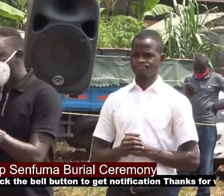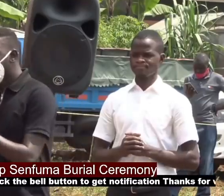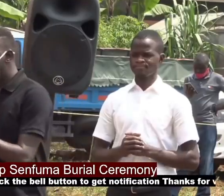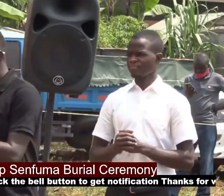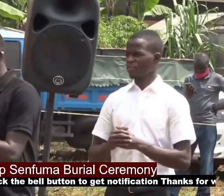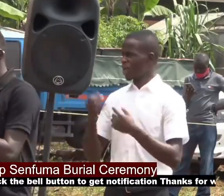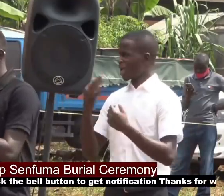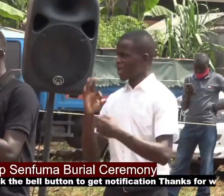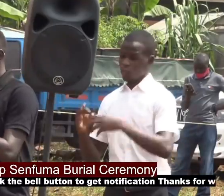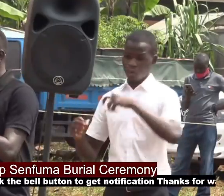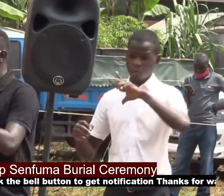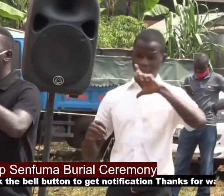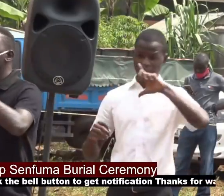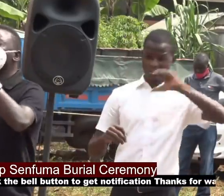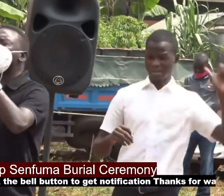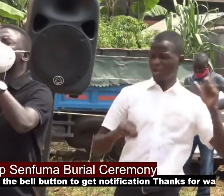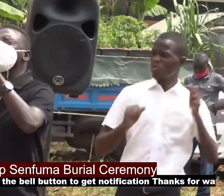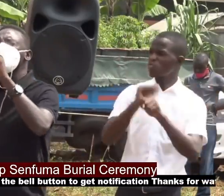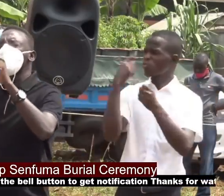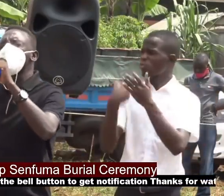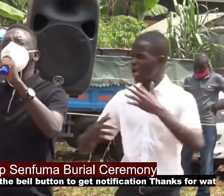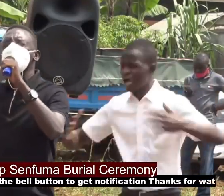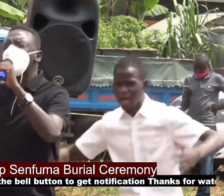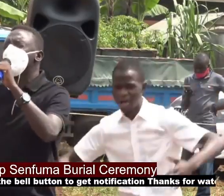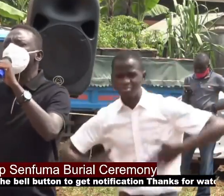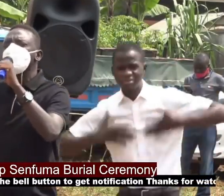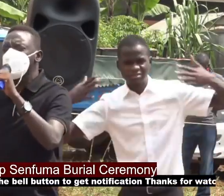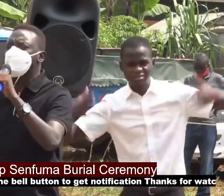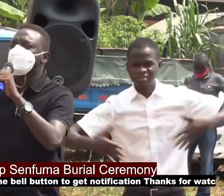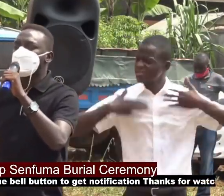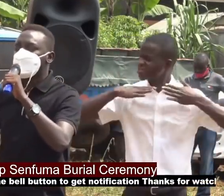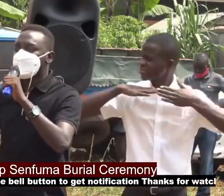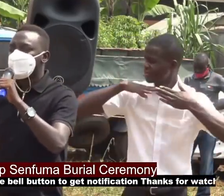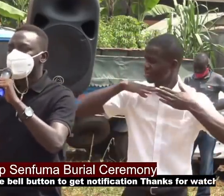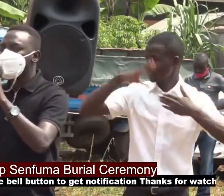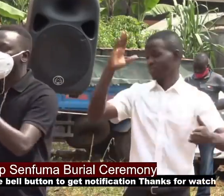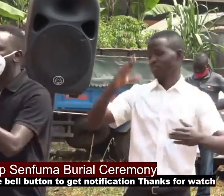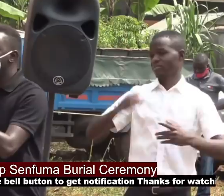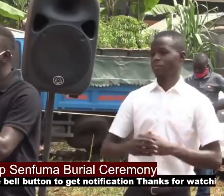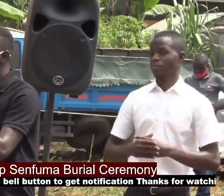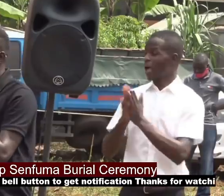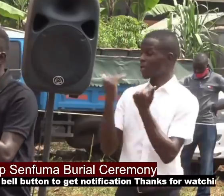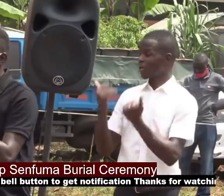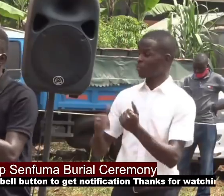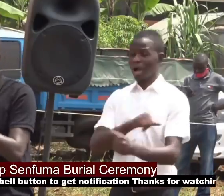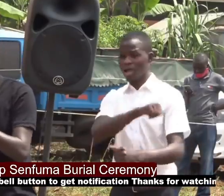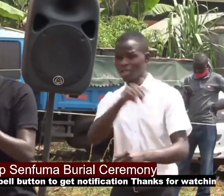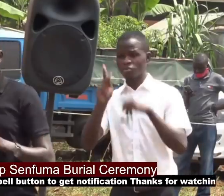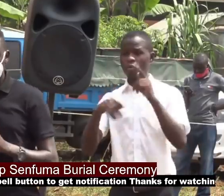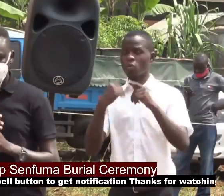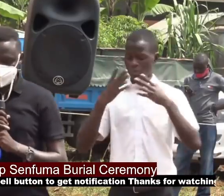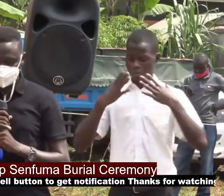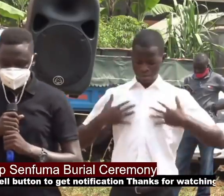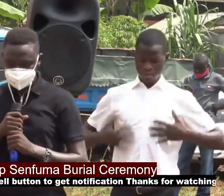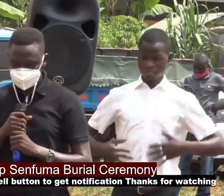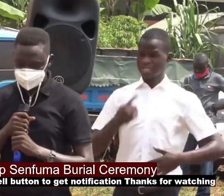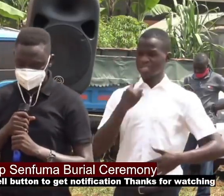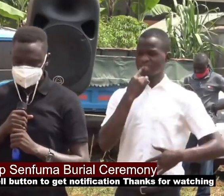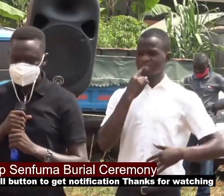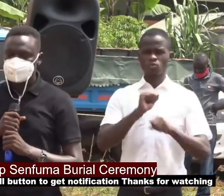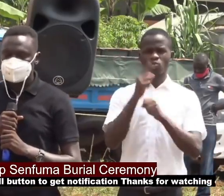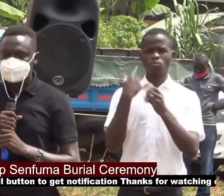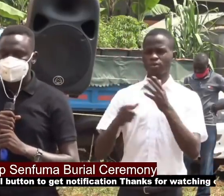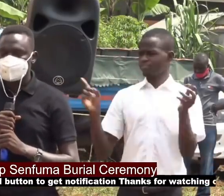Bweli kanyuga kudio, ngo sanyuka nyo nyo nyo. Then ya wamba debiedu ni bakutuwala. But when that